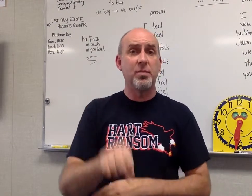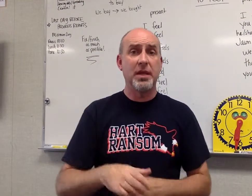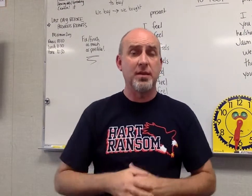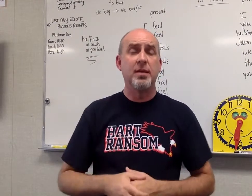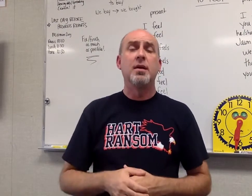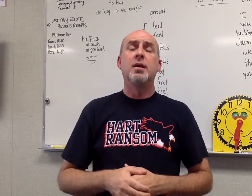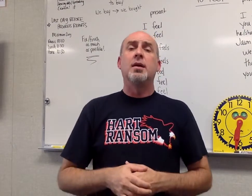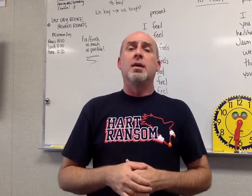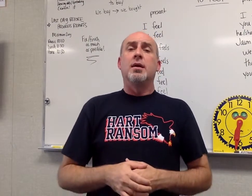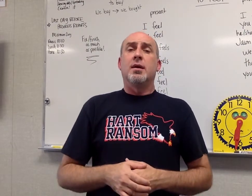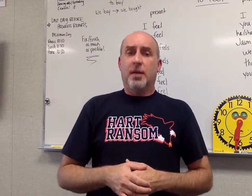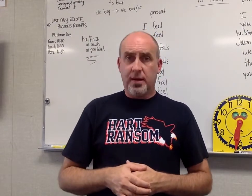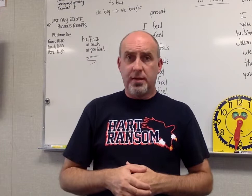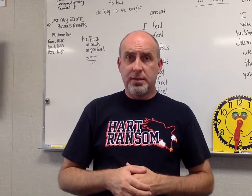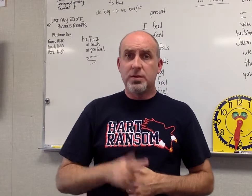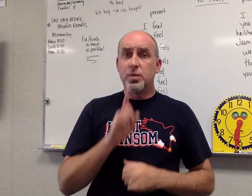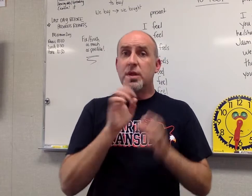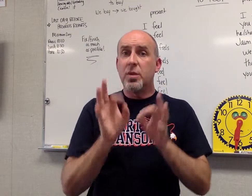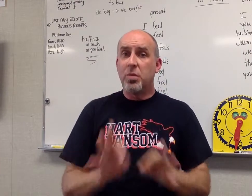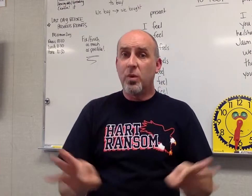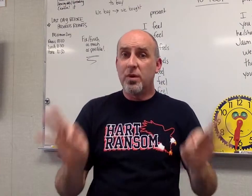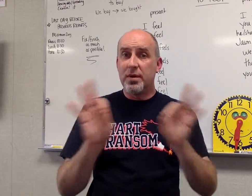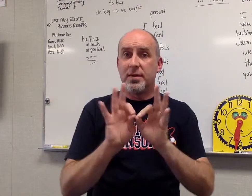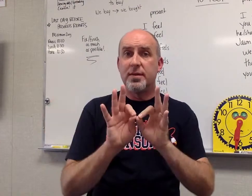it. This is really important.